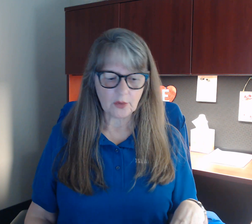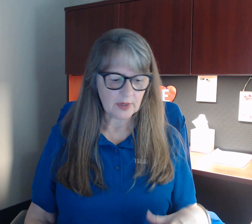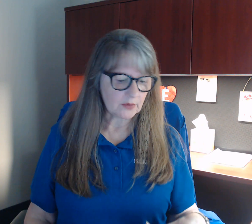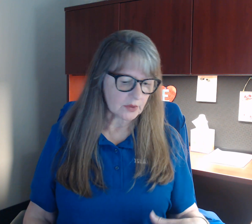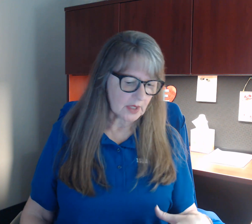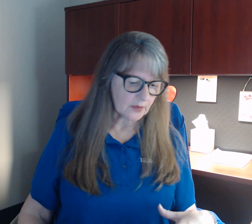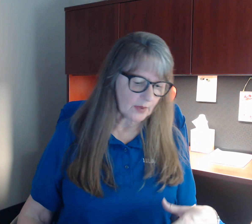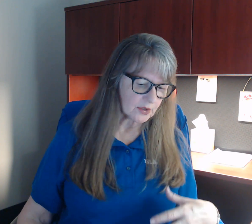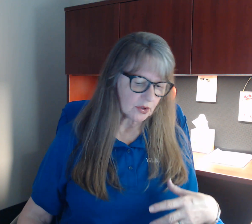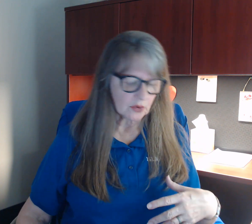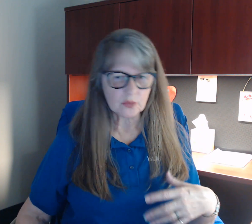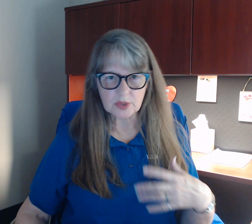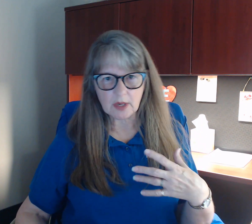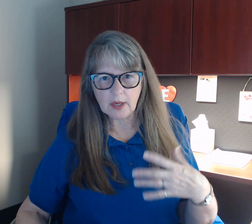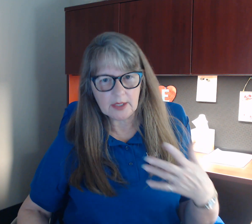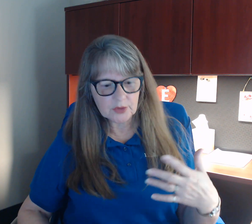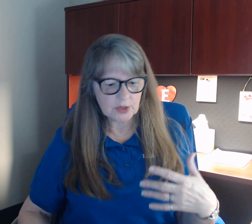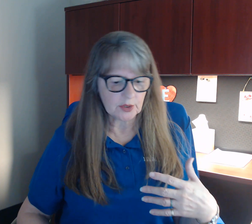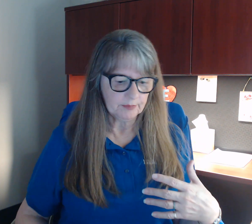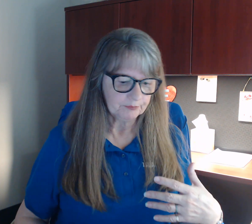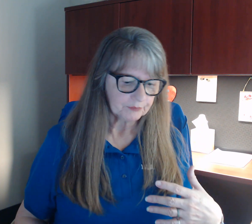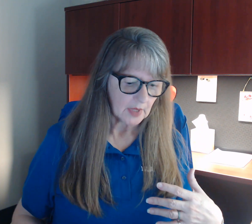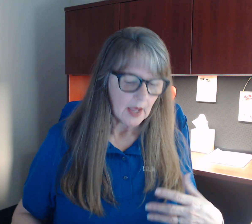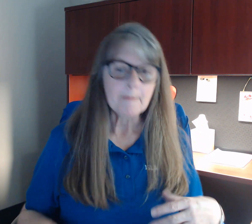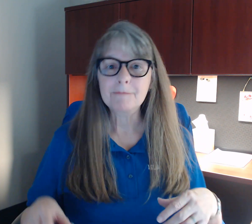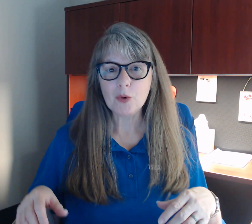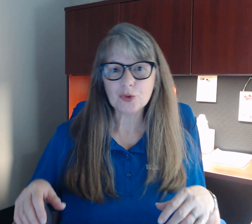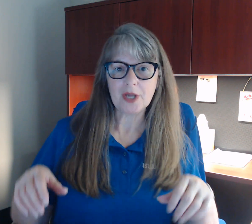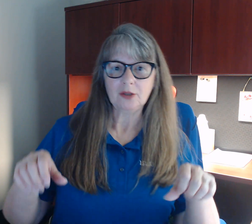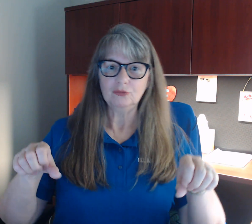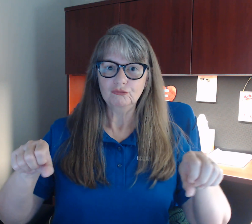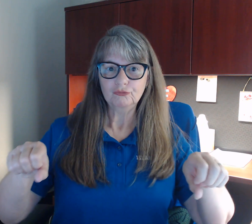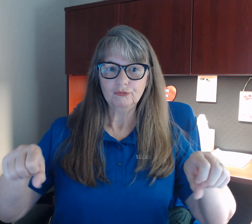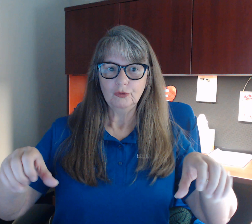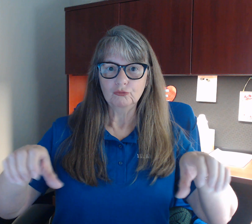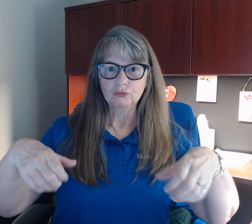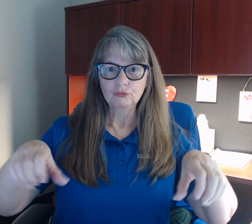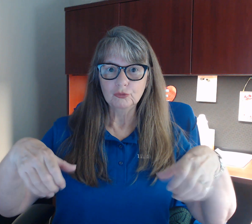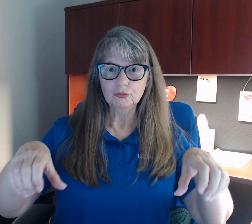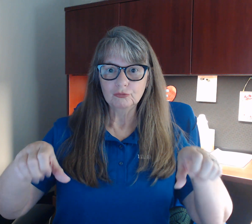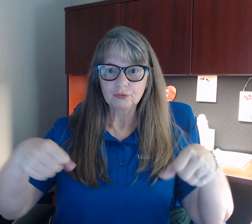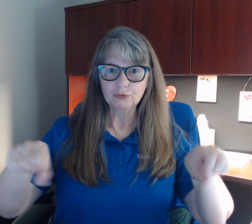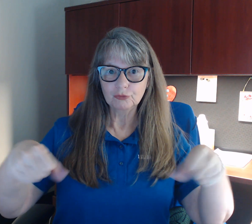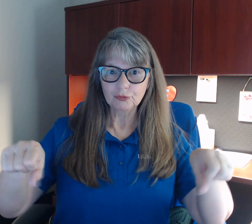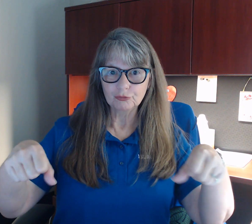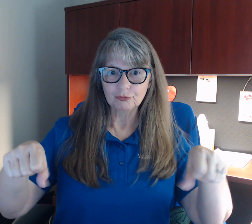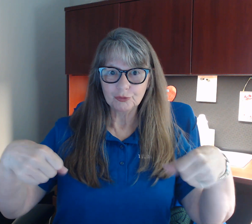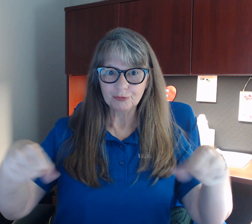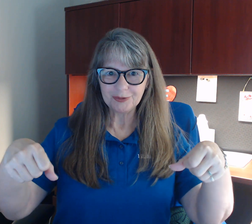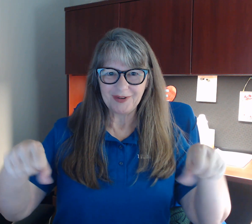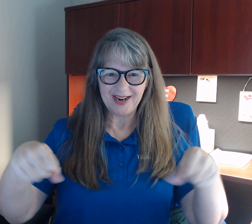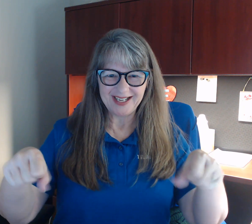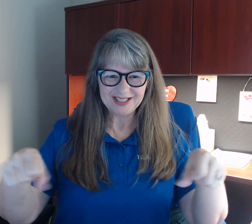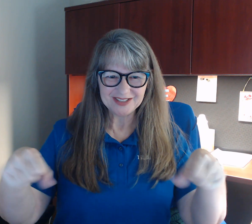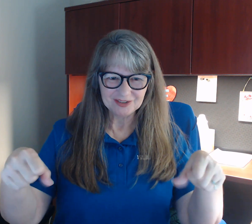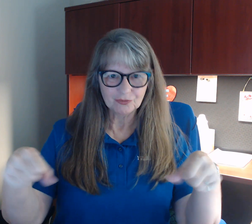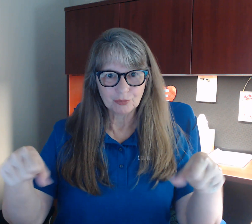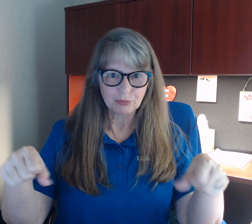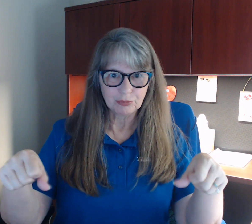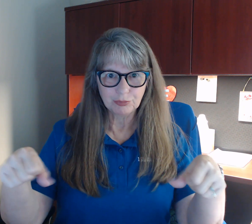there's a lot of ways to use a system. Motorcycle. Vroom, vroom, vroom, vroom, vroom,